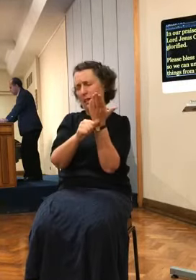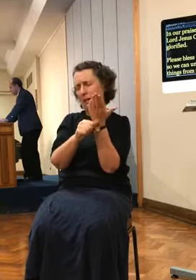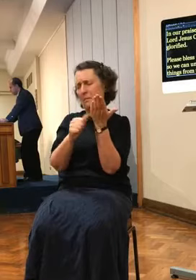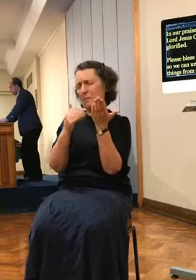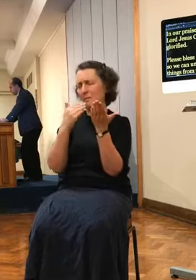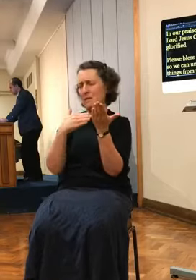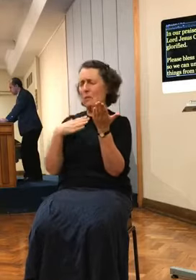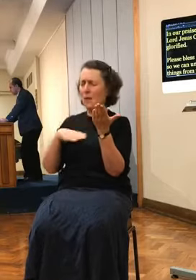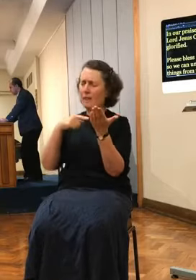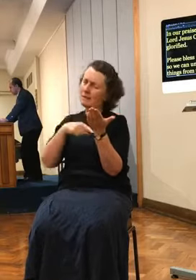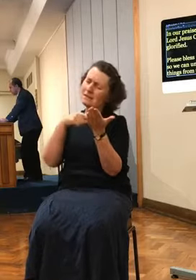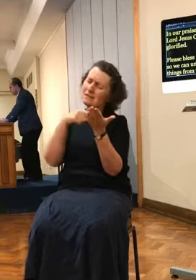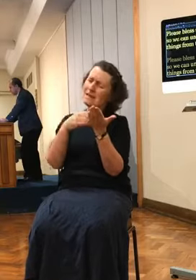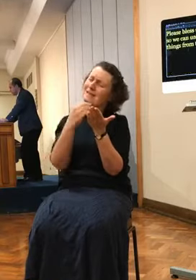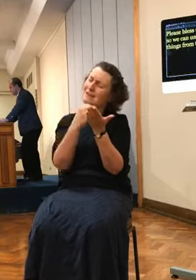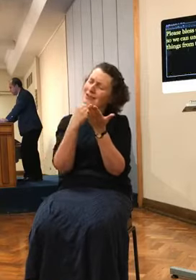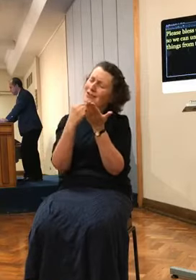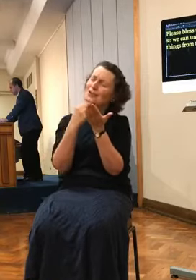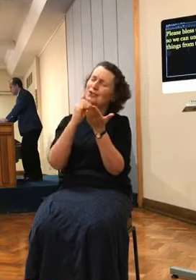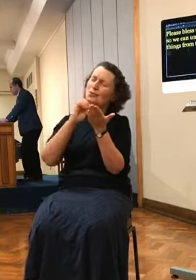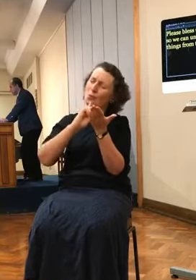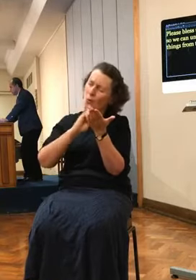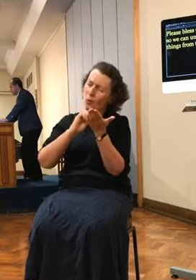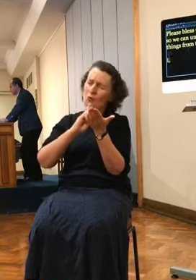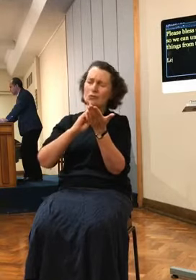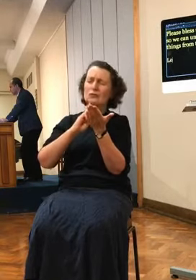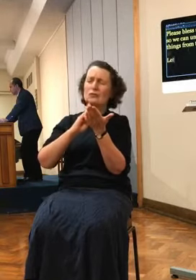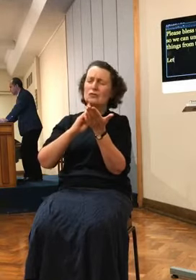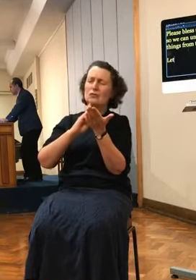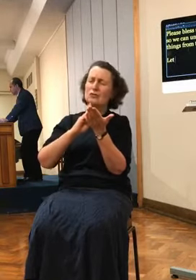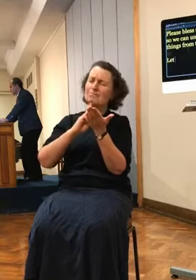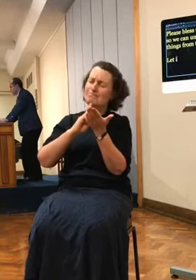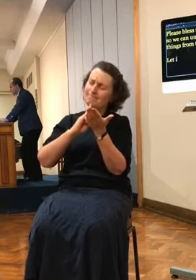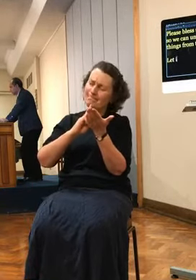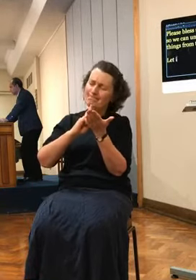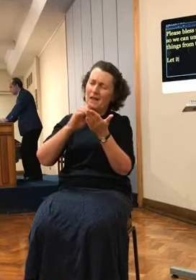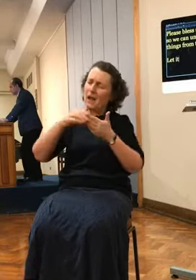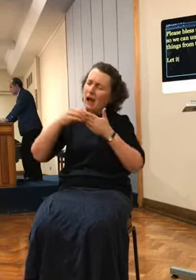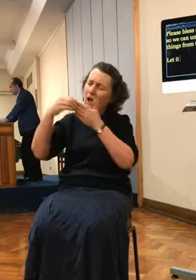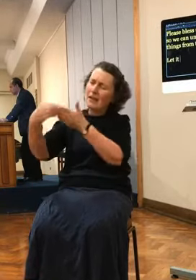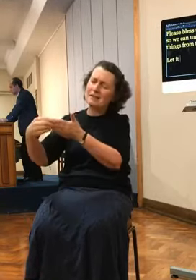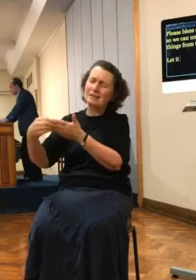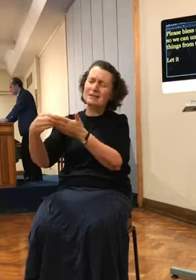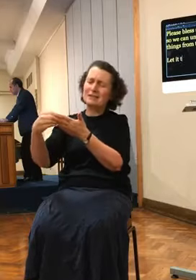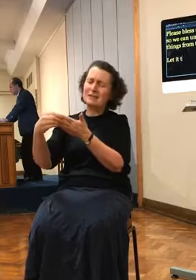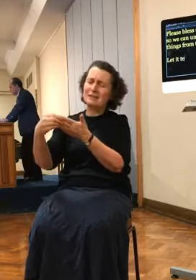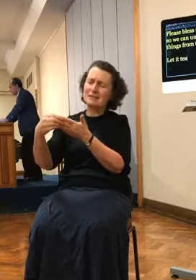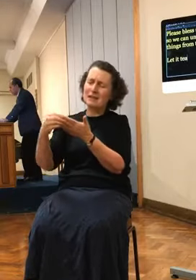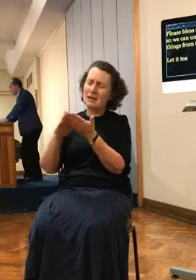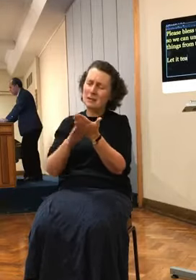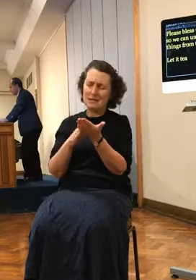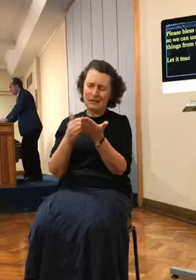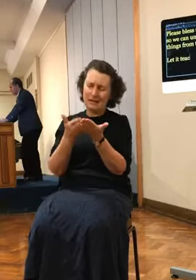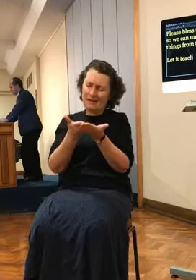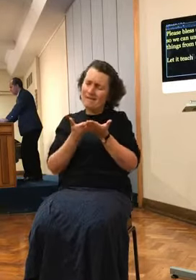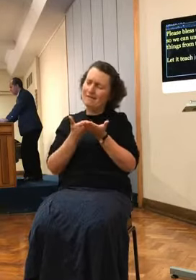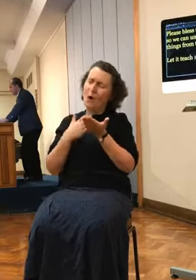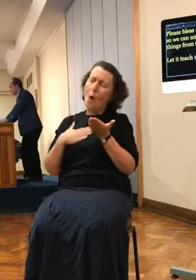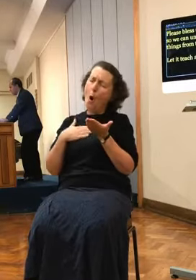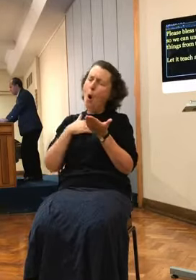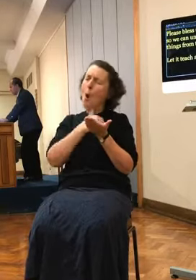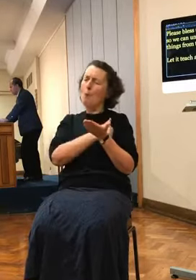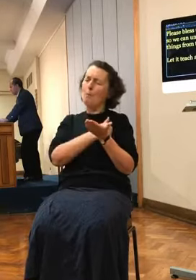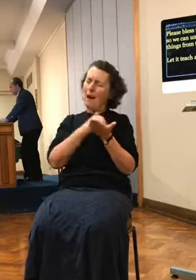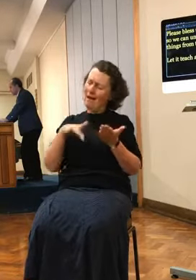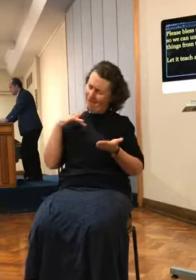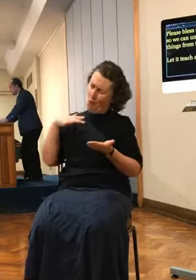it will instruct us and admonish us, and also give us that great hope, that lively hope, that we